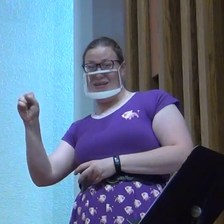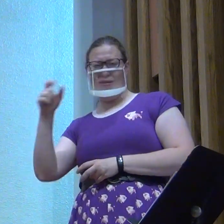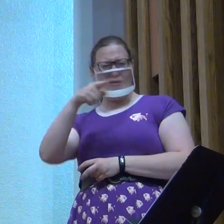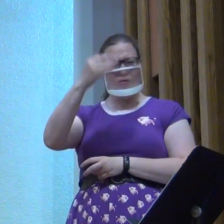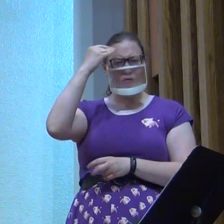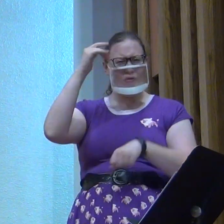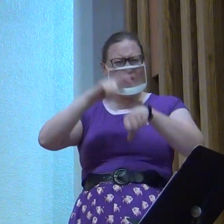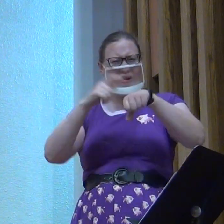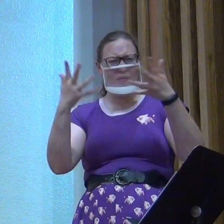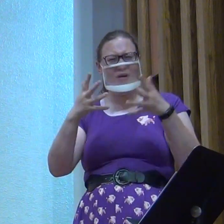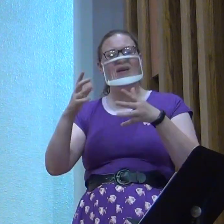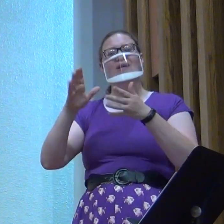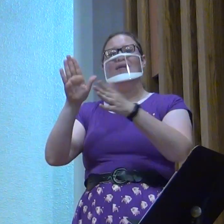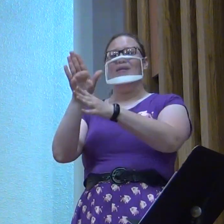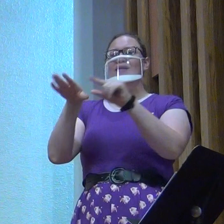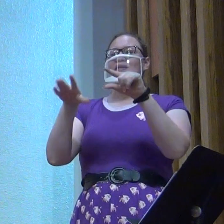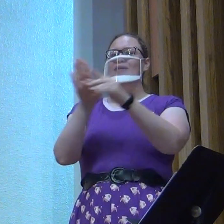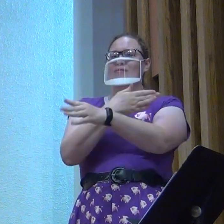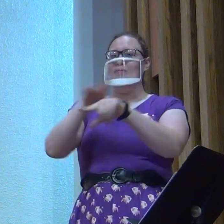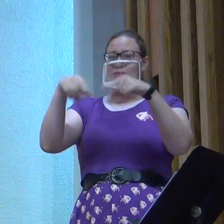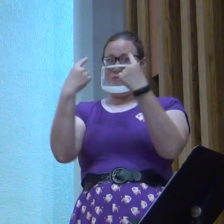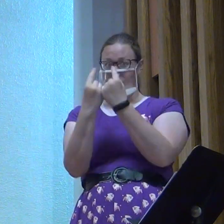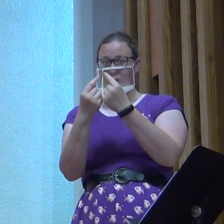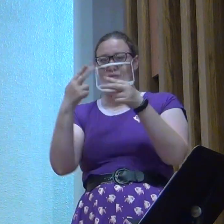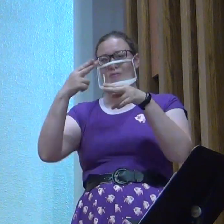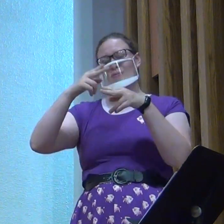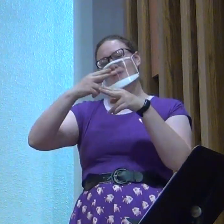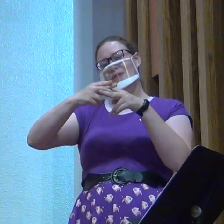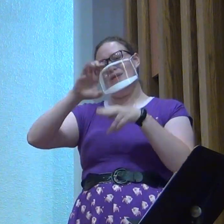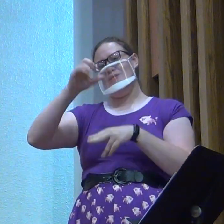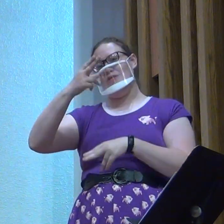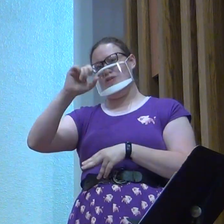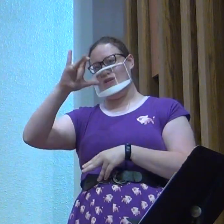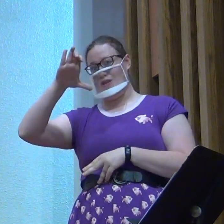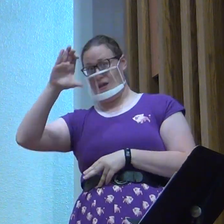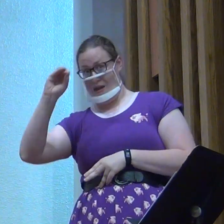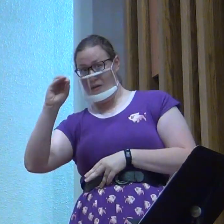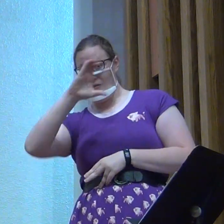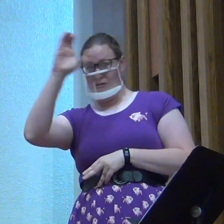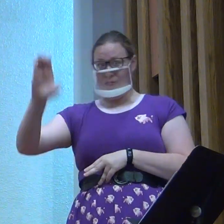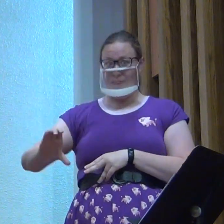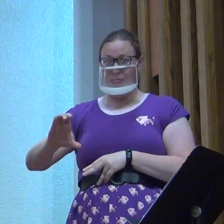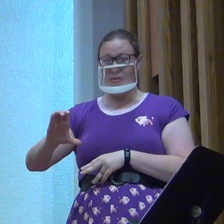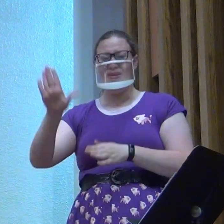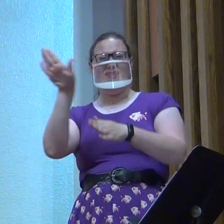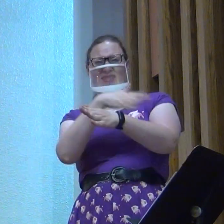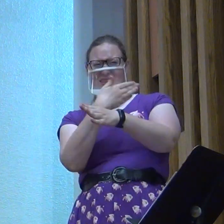"I was walking down the street one day,